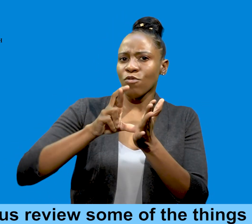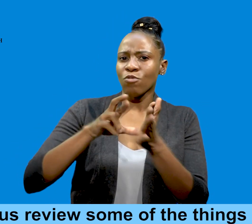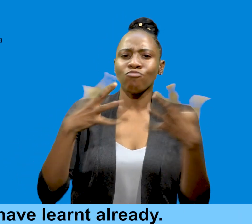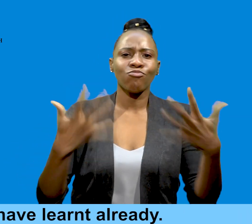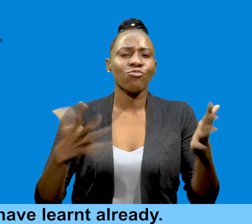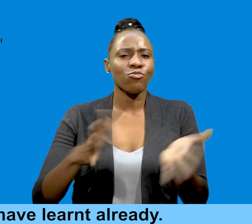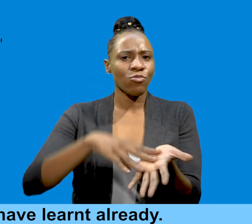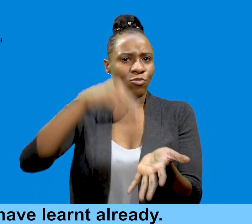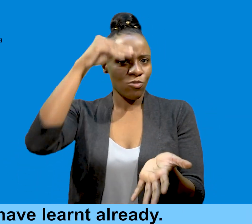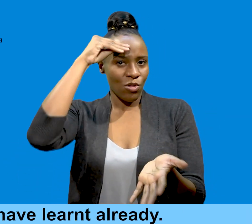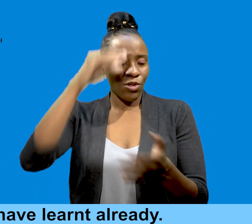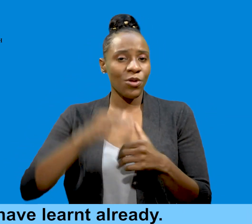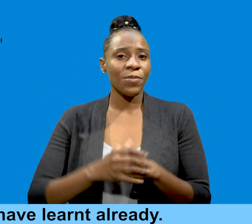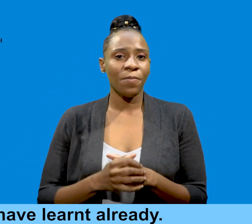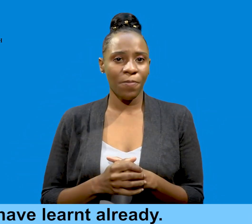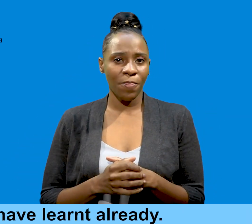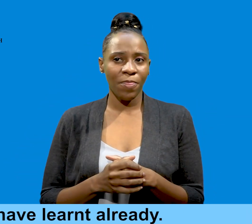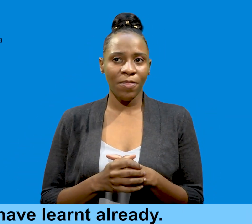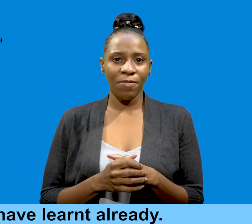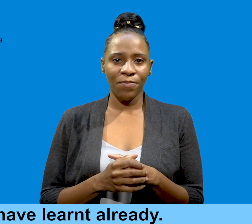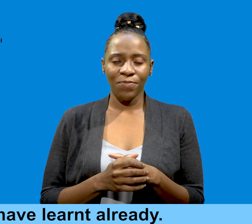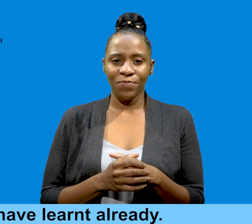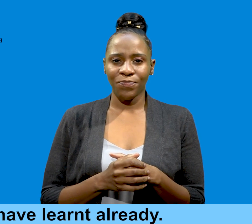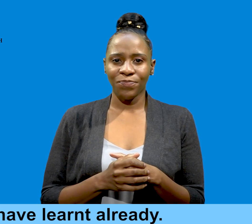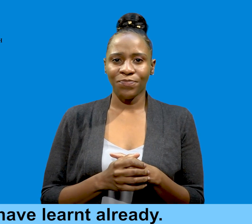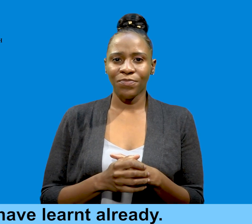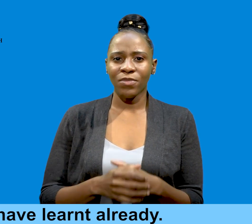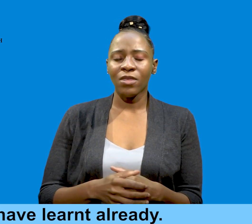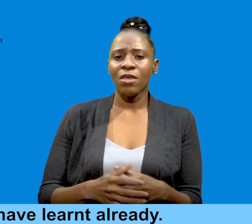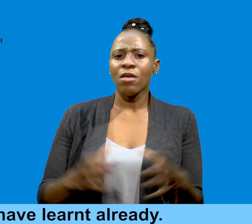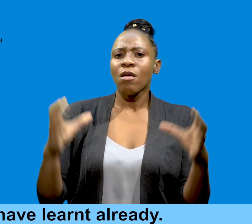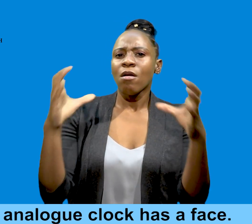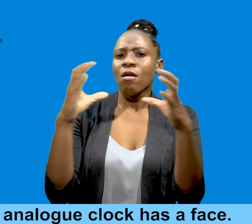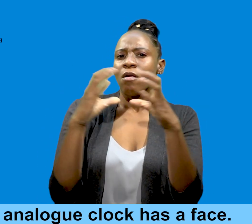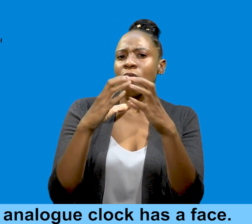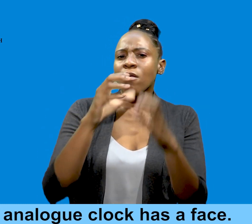Let us review some of the things we've learned already.